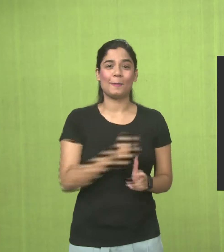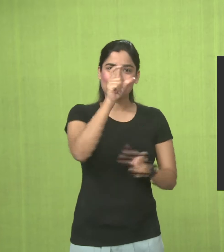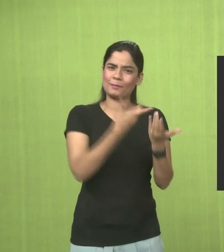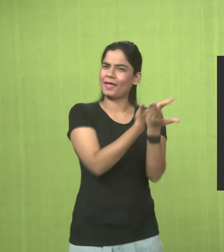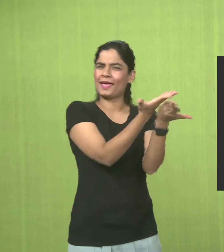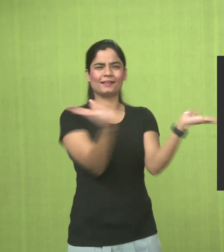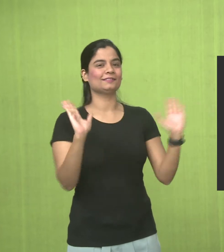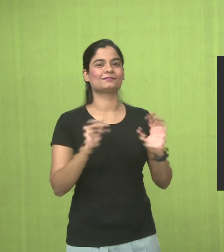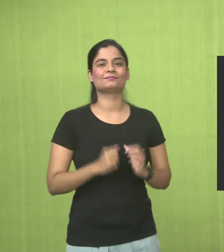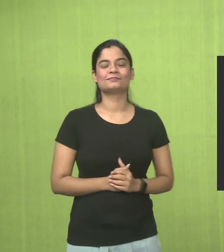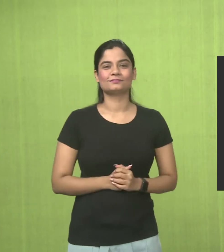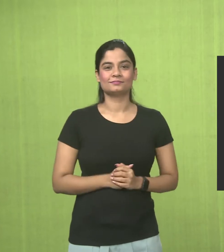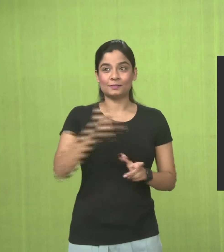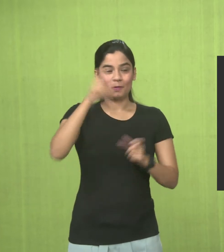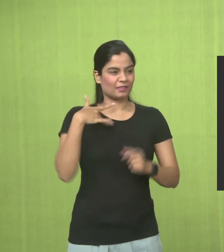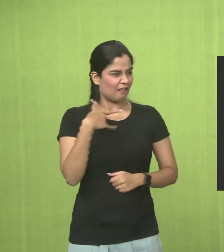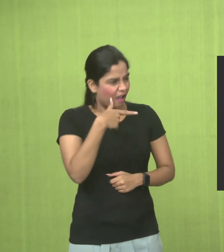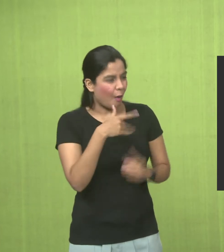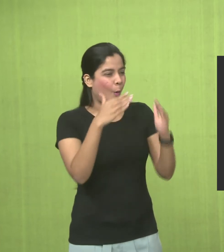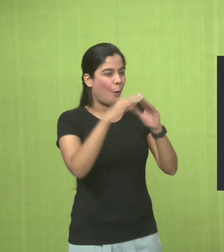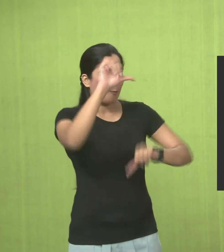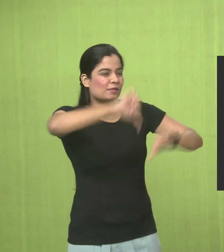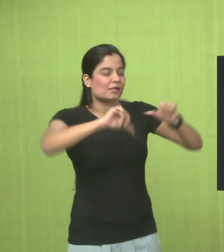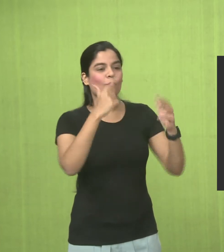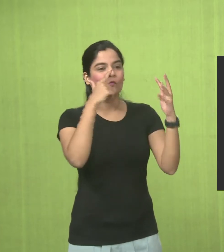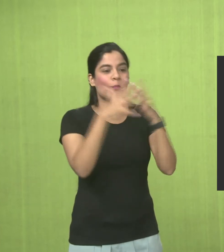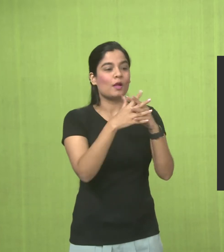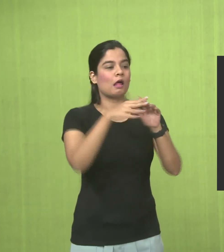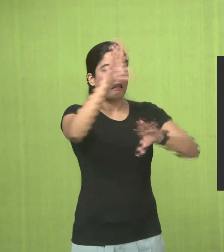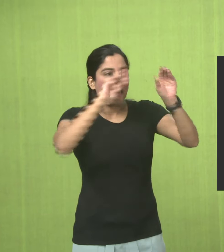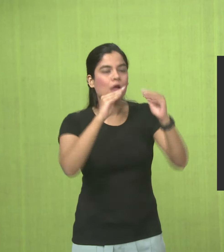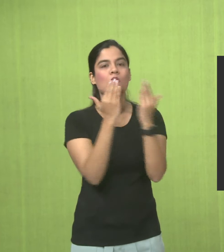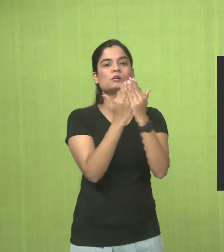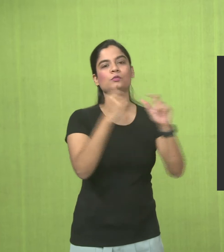oriented, not just for women but for everyone. Home